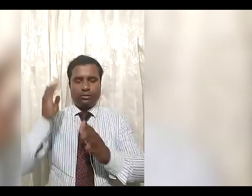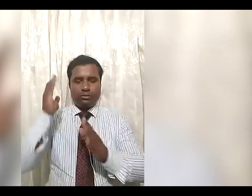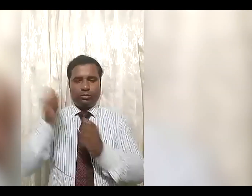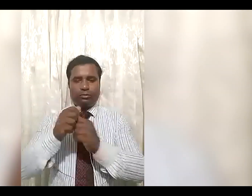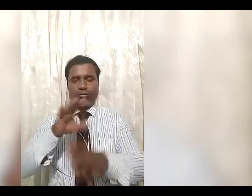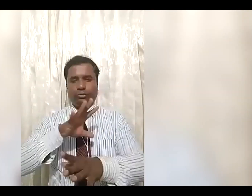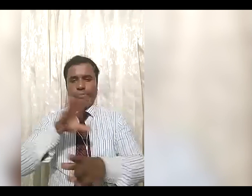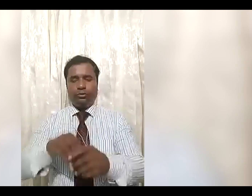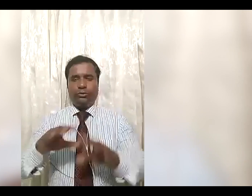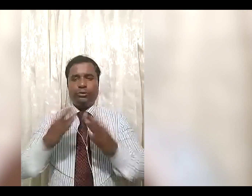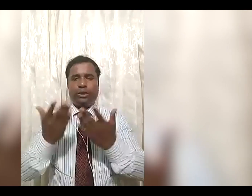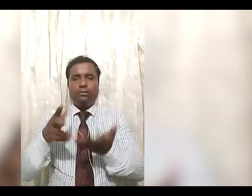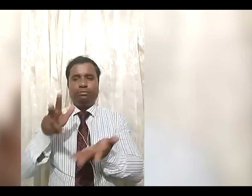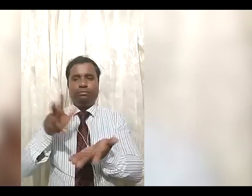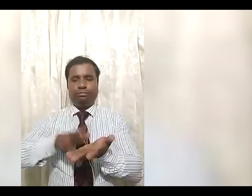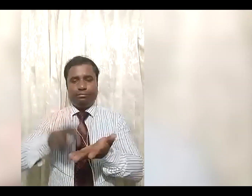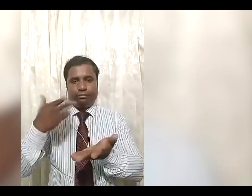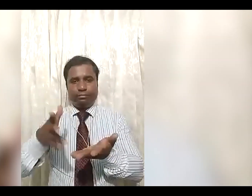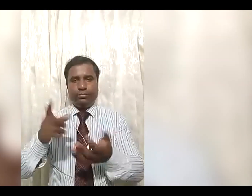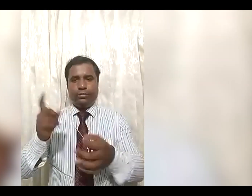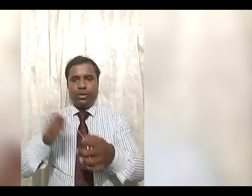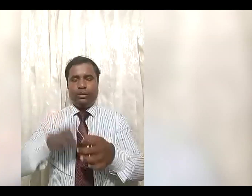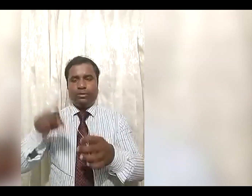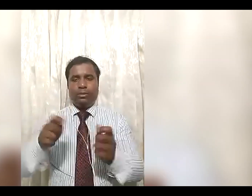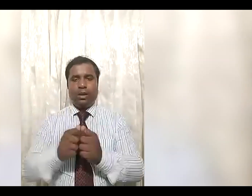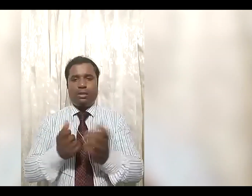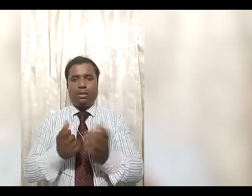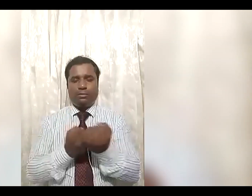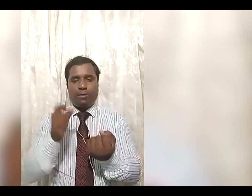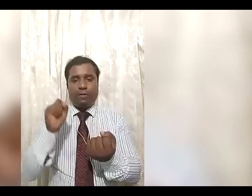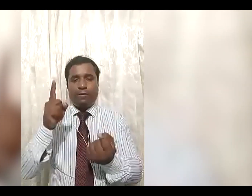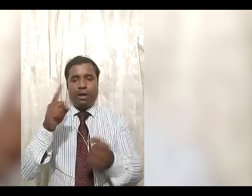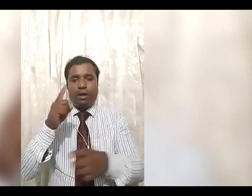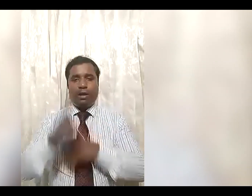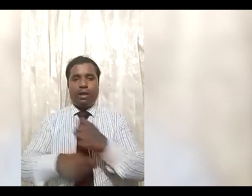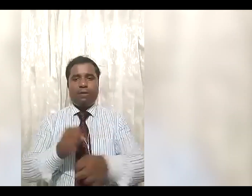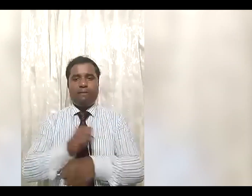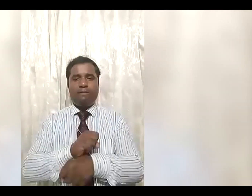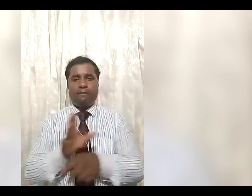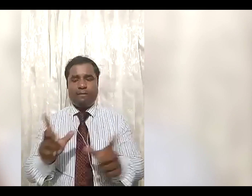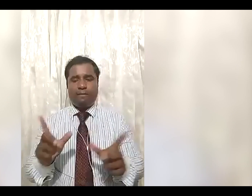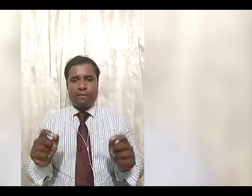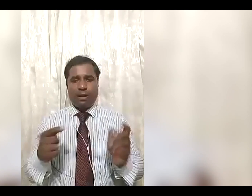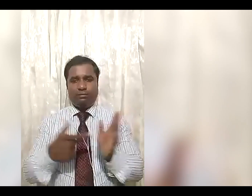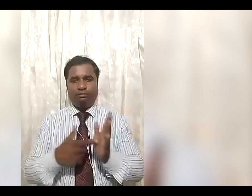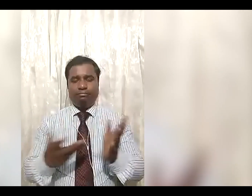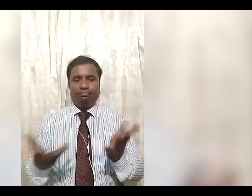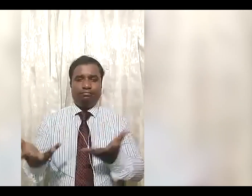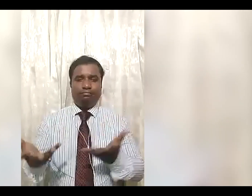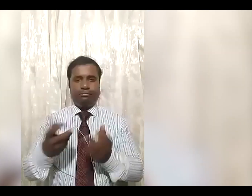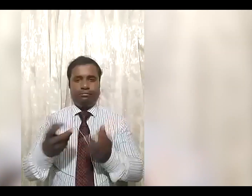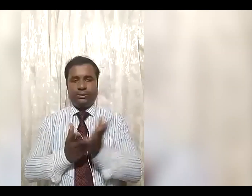every year in June. And unfortunately didn't happen this past year because of the coronavirus. But usually the US government would be sending